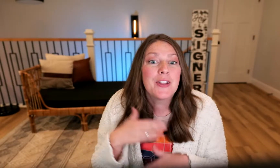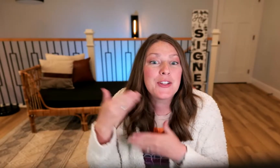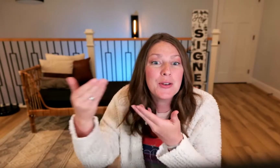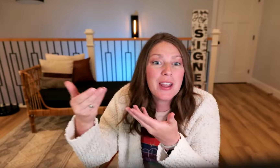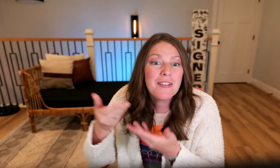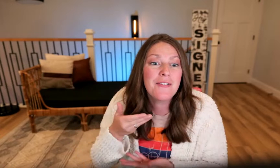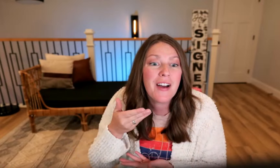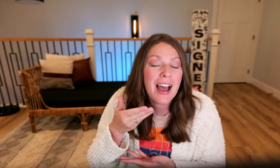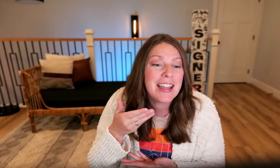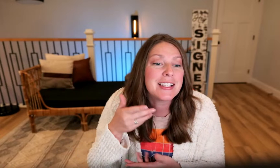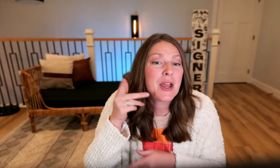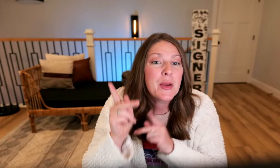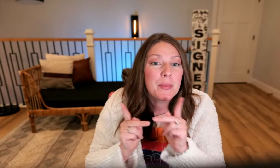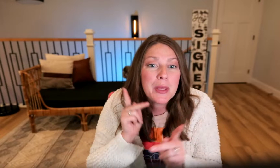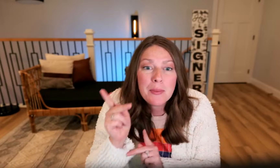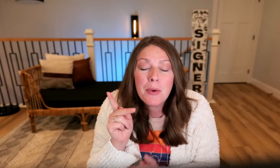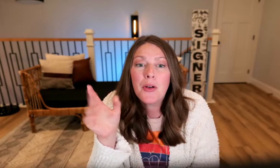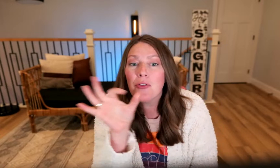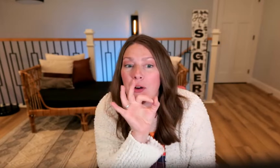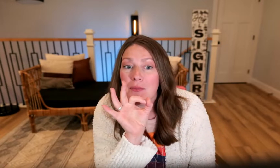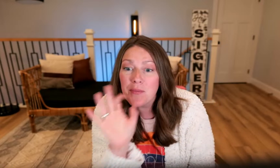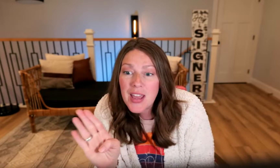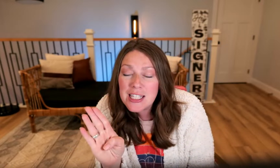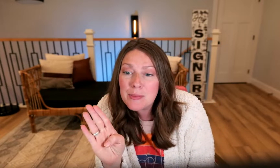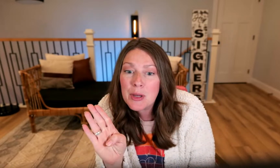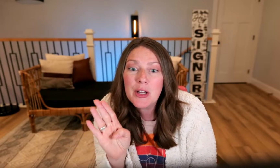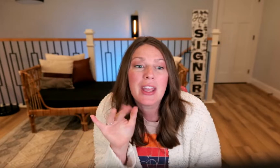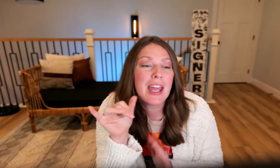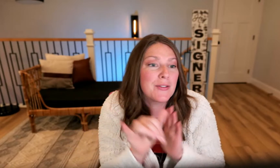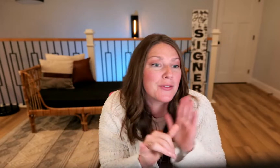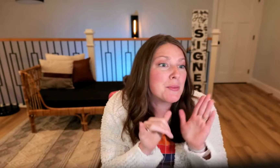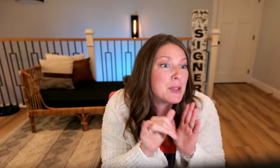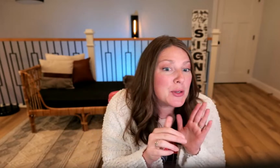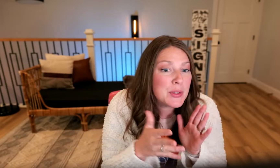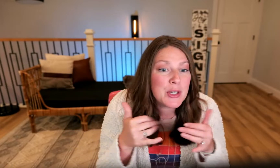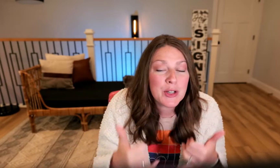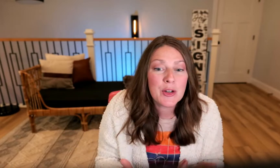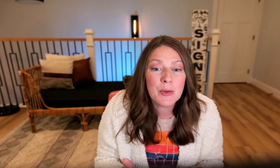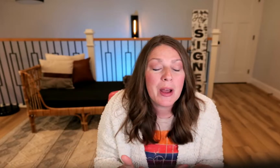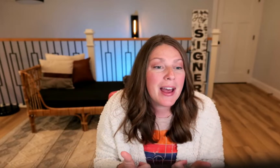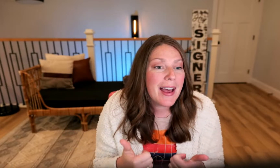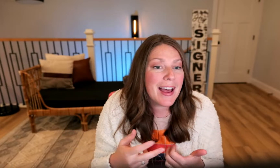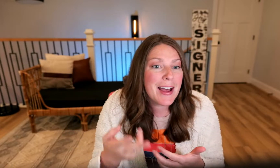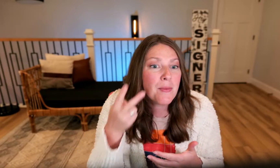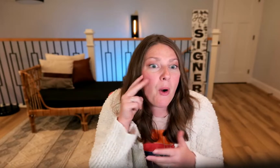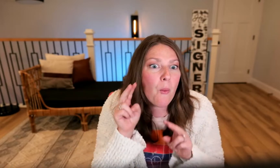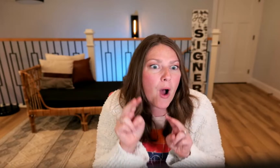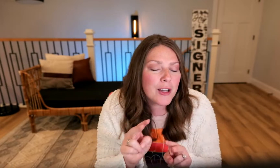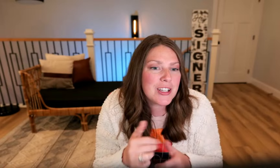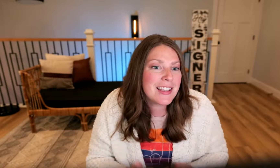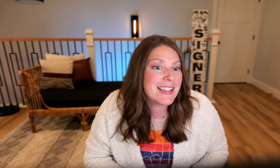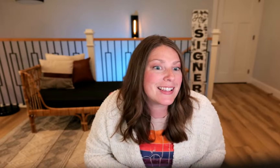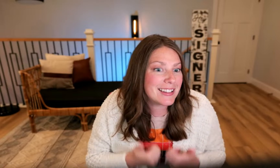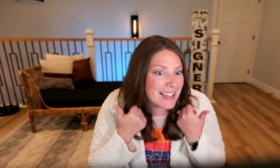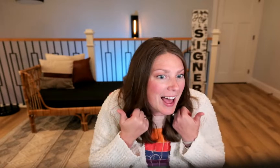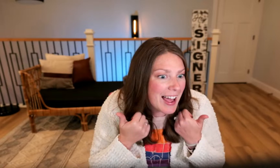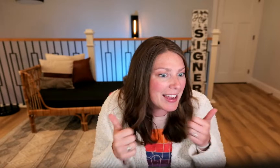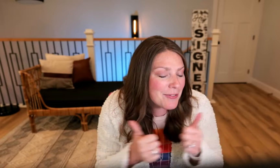to invite people from Facebook and from YouTube watching this live